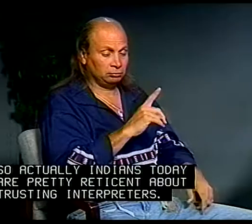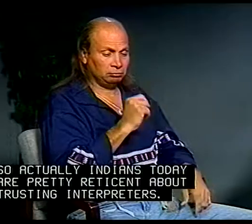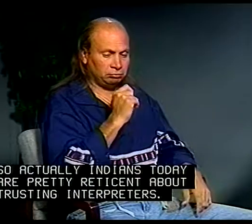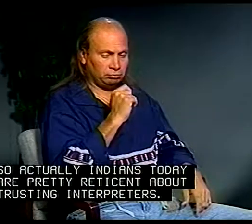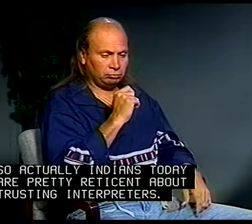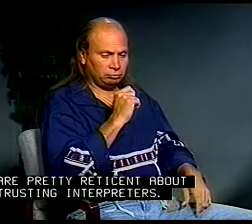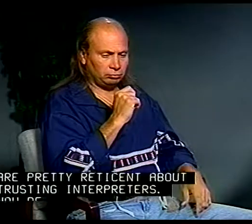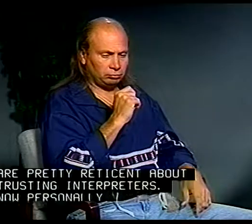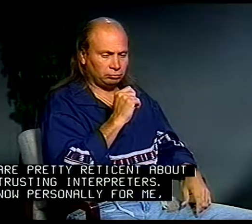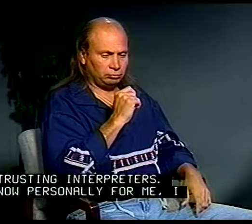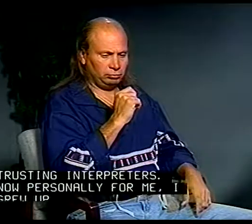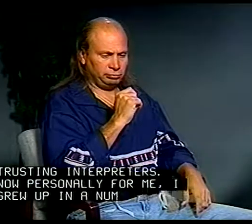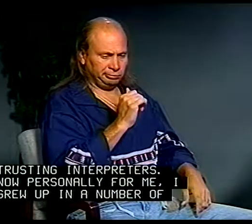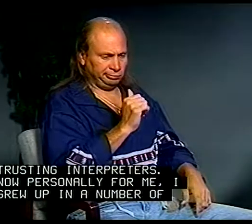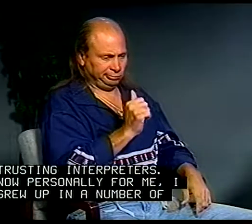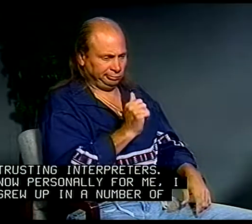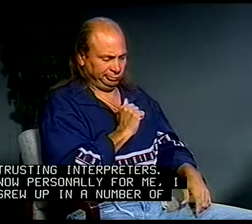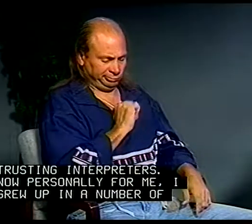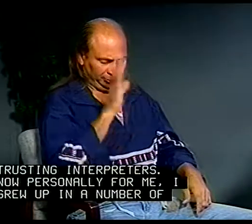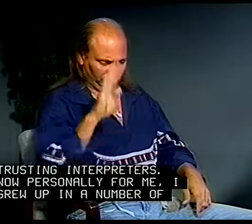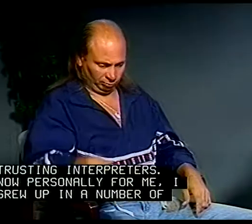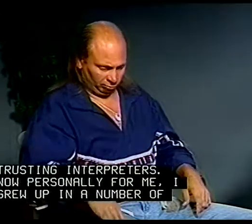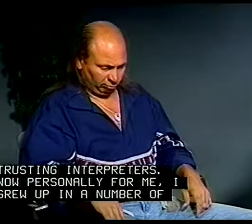reticent about trusting interpreters.